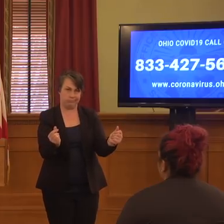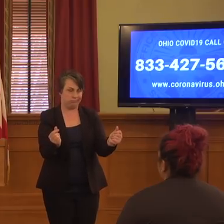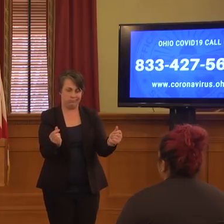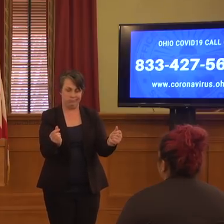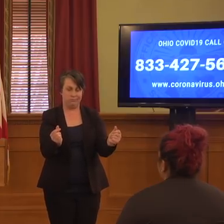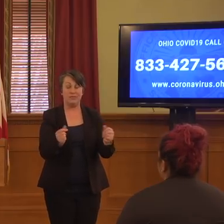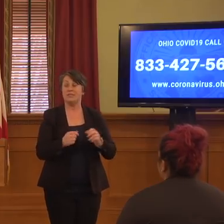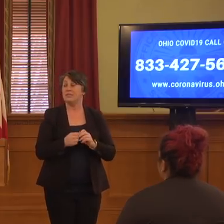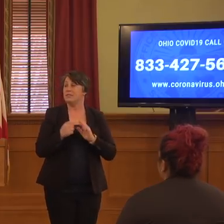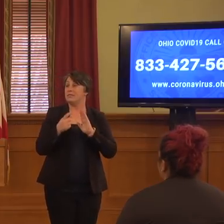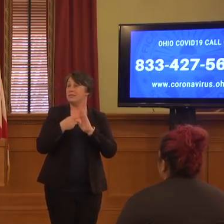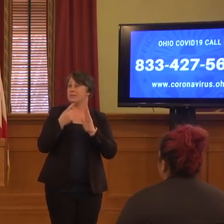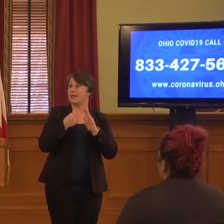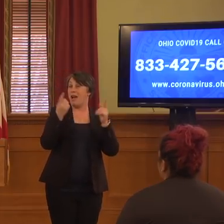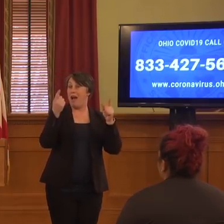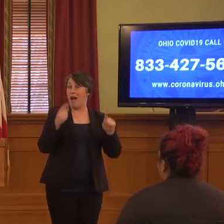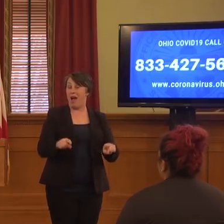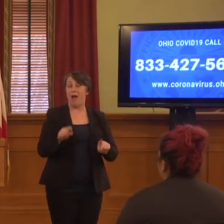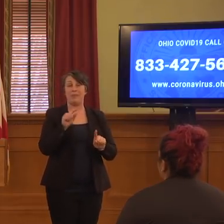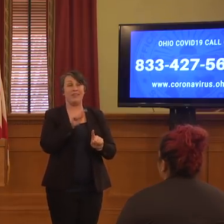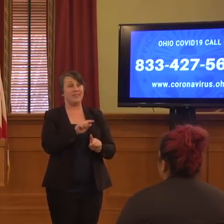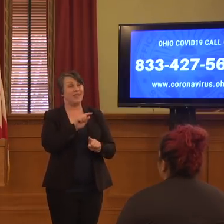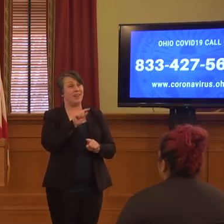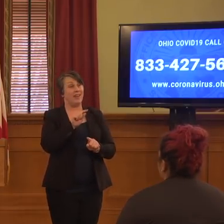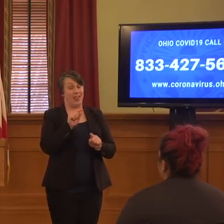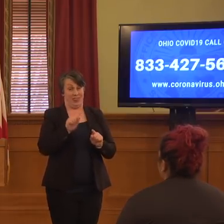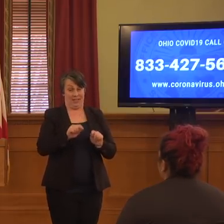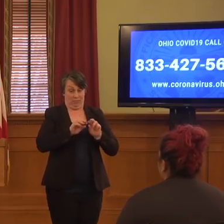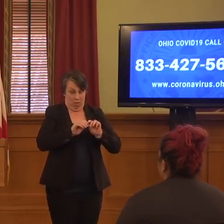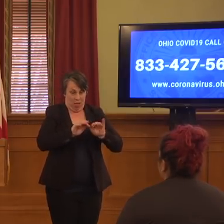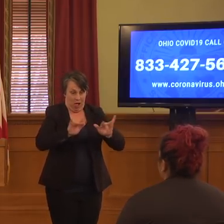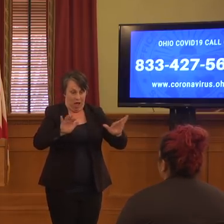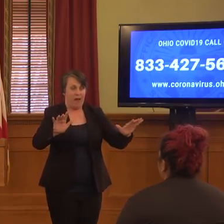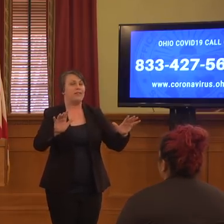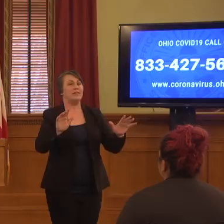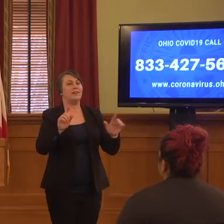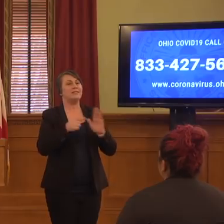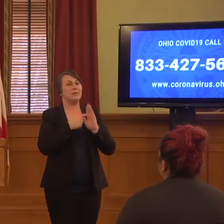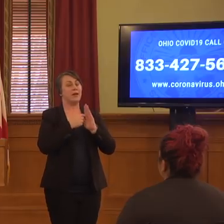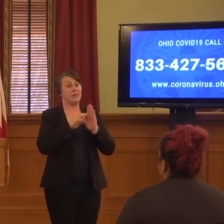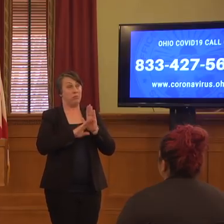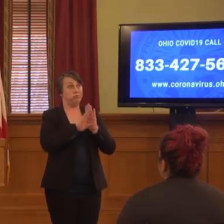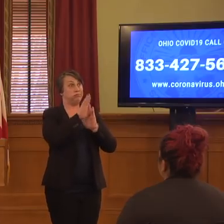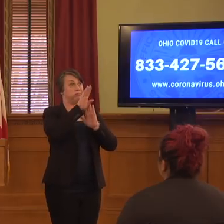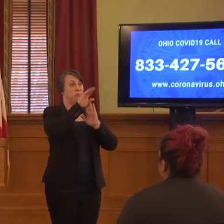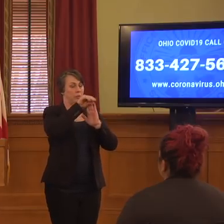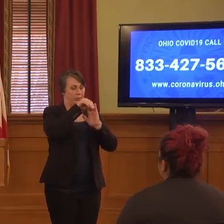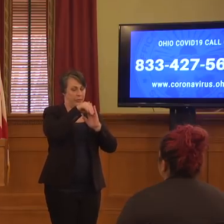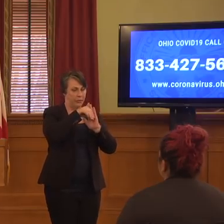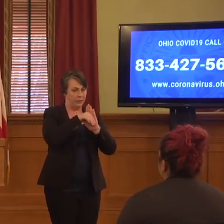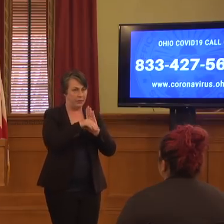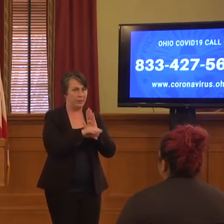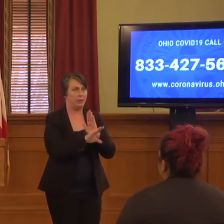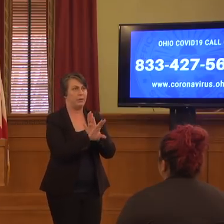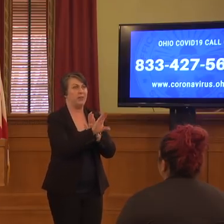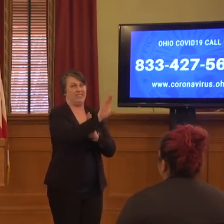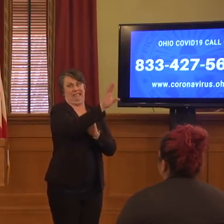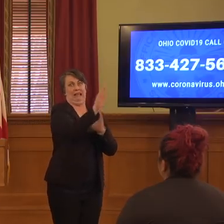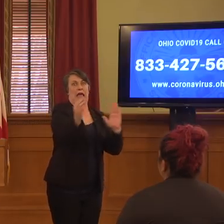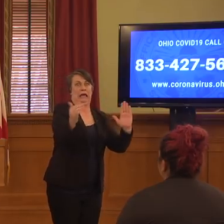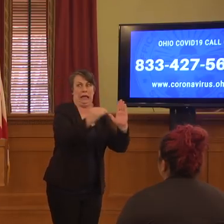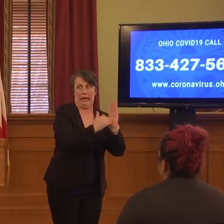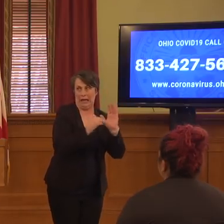these viral pandemics, you see, you know, a lull and a peak again and a lull. So as you see, when we take away some of these measures, we have to be